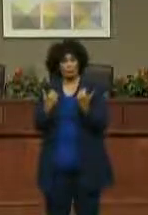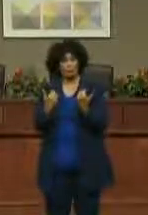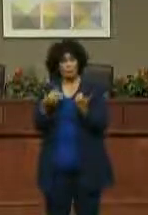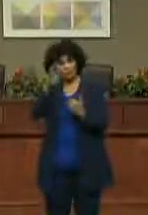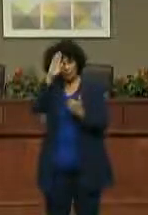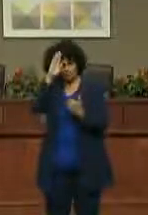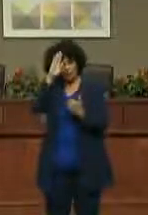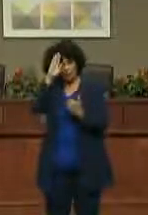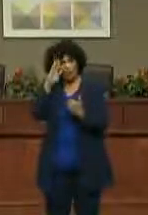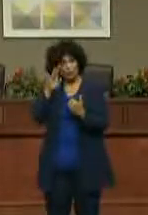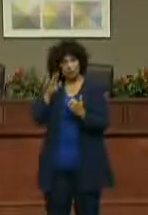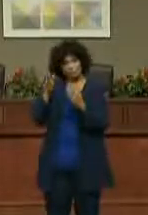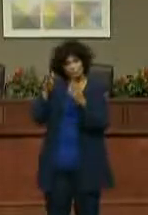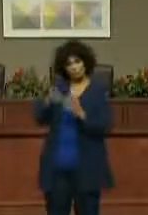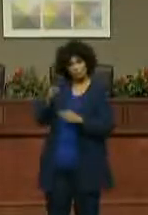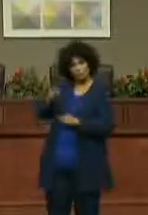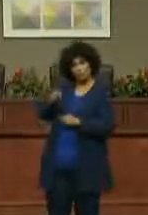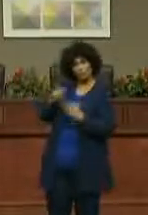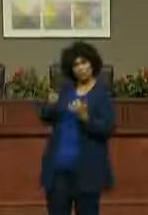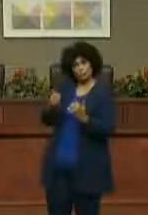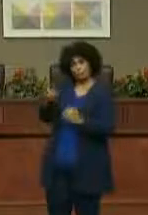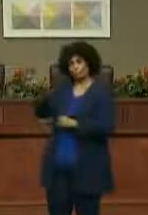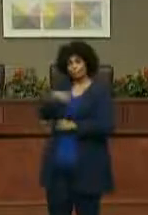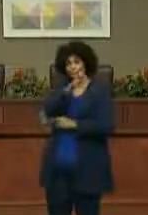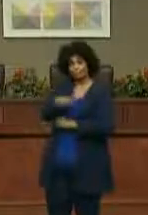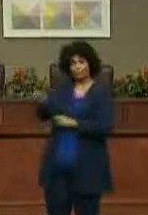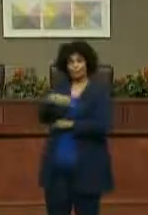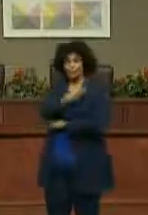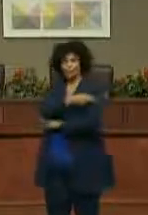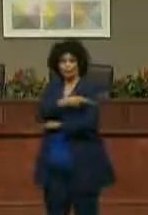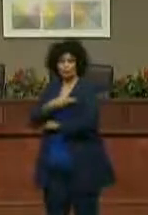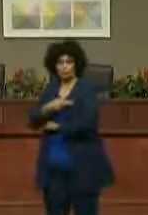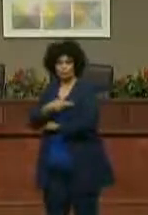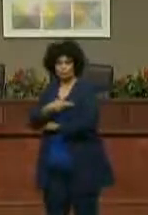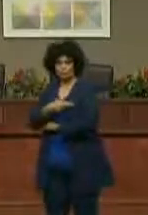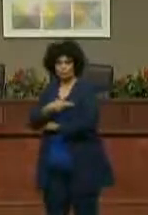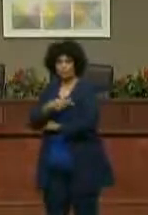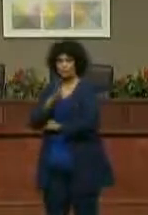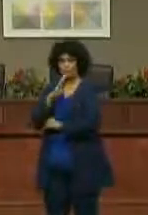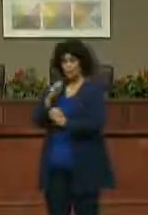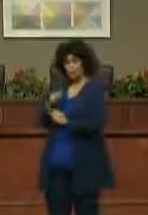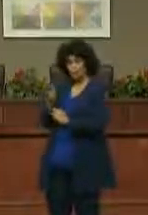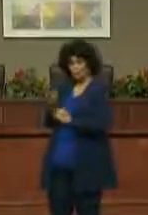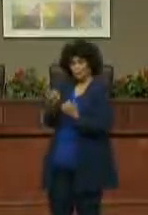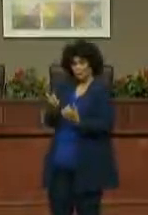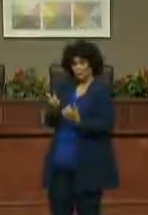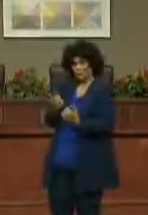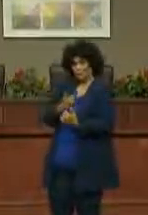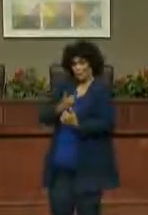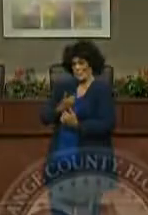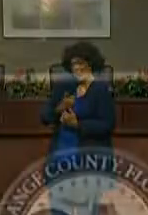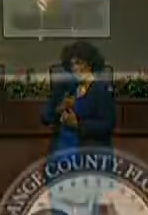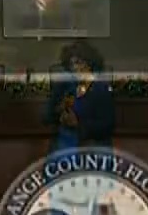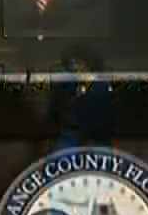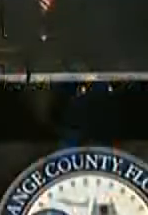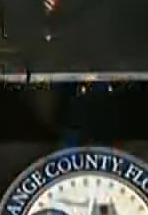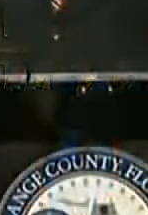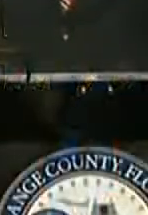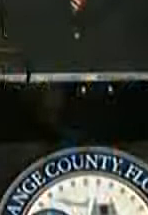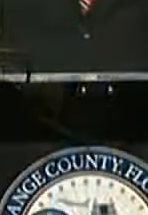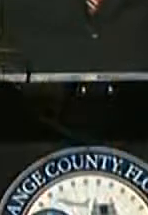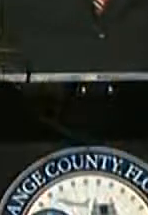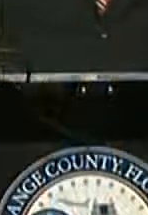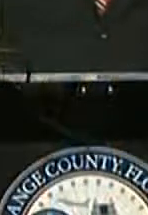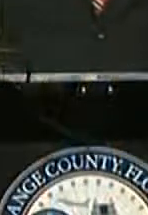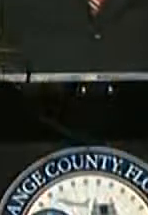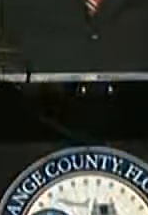was hospitalized today. I had the opportunity to talk to him earlier. Not the normal demographic that